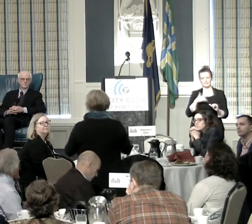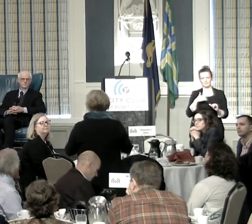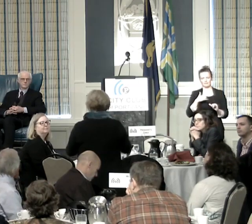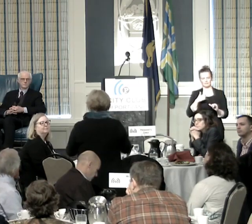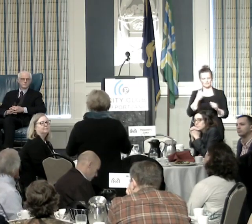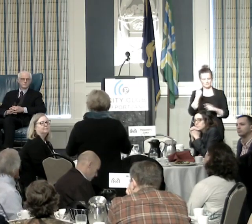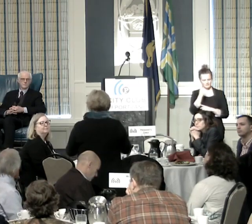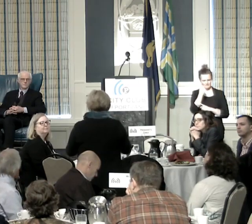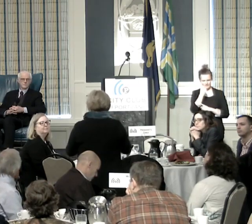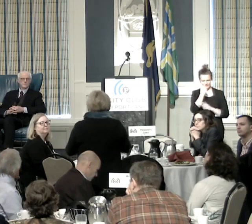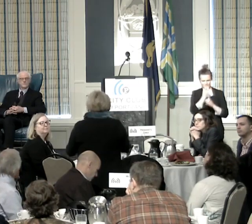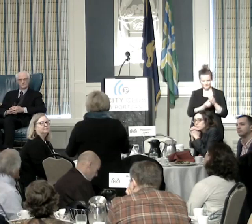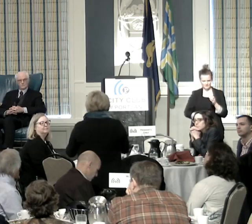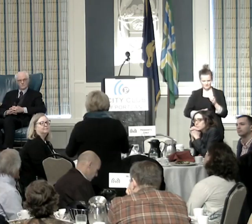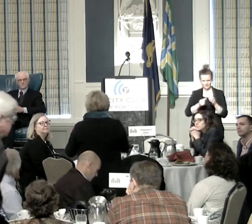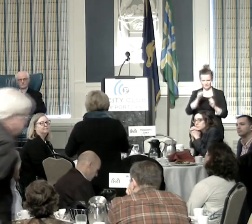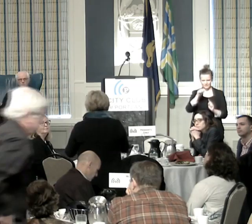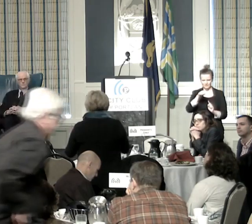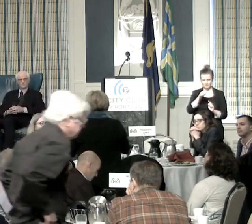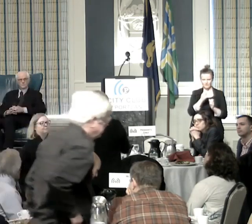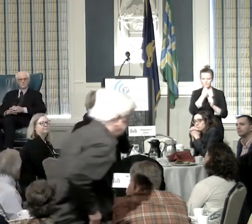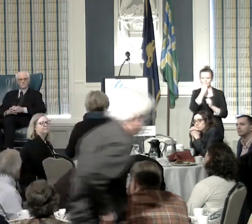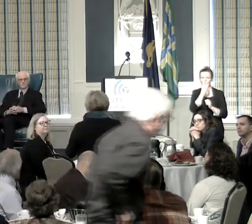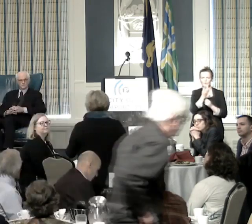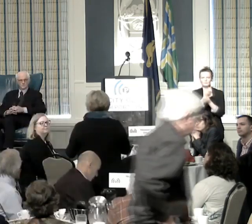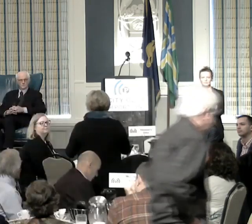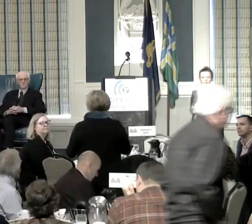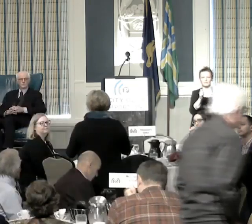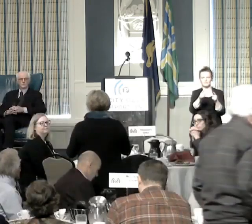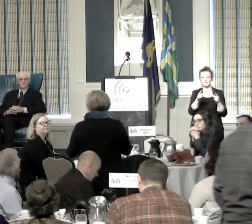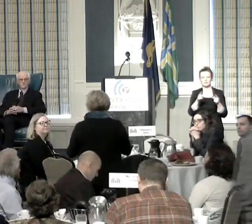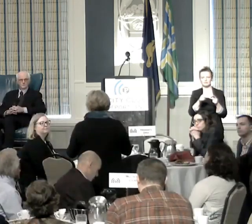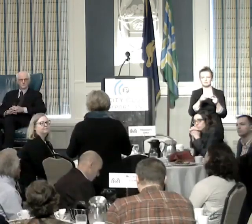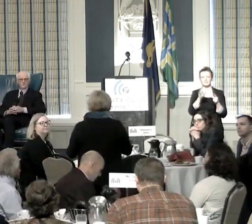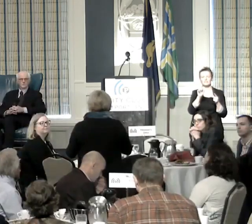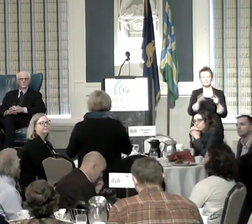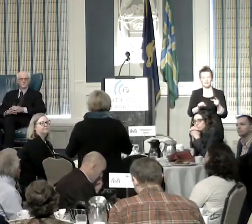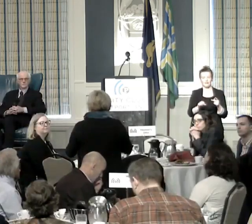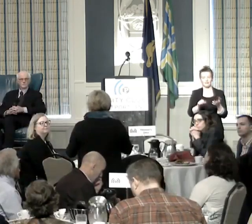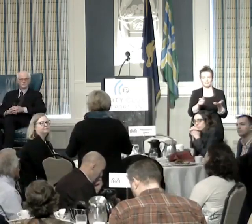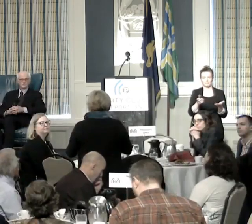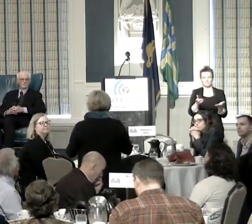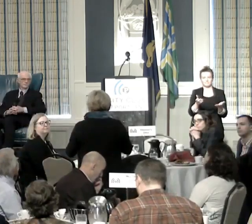missing a warm, safe place that we can